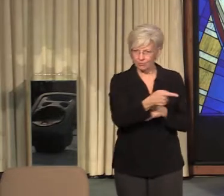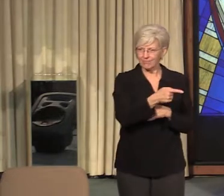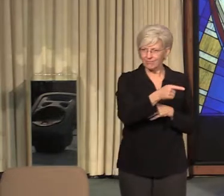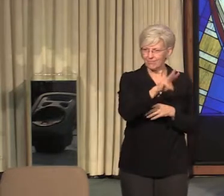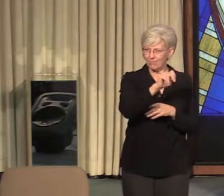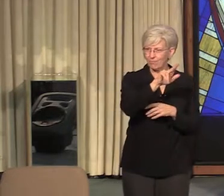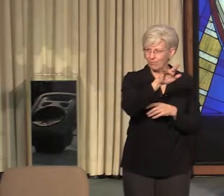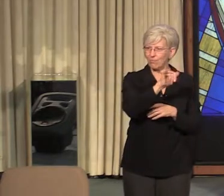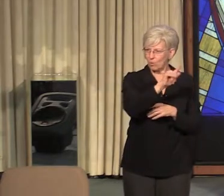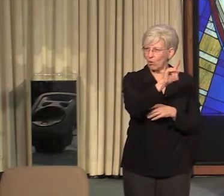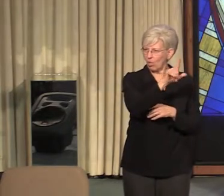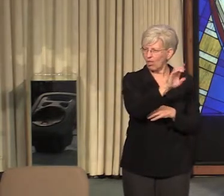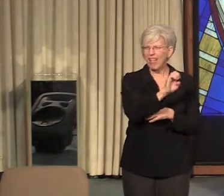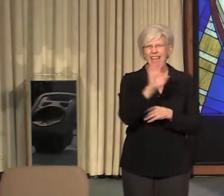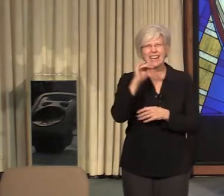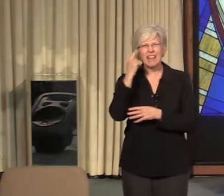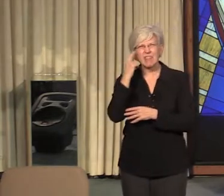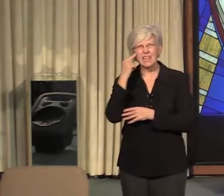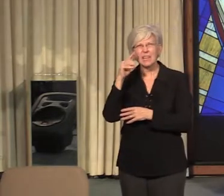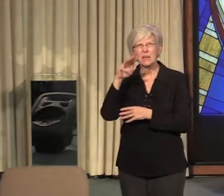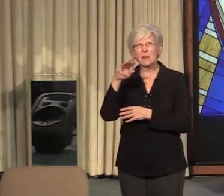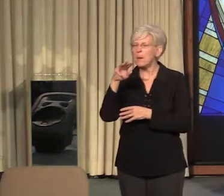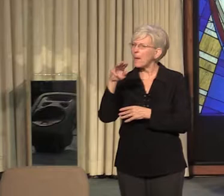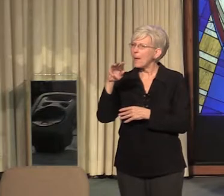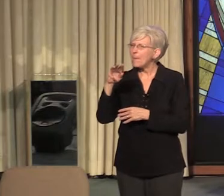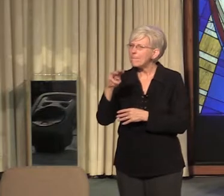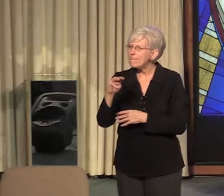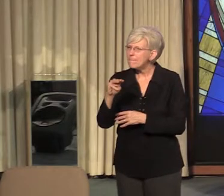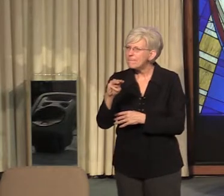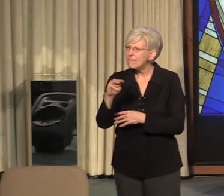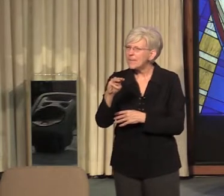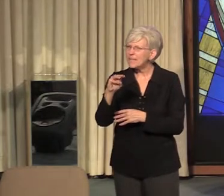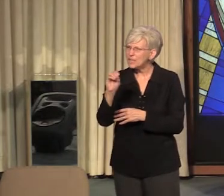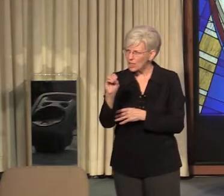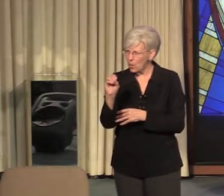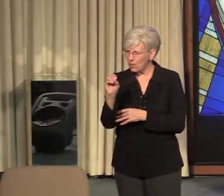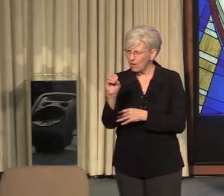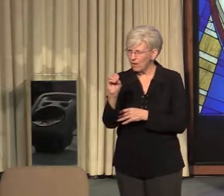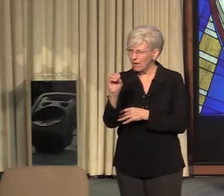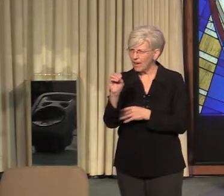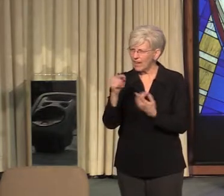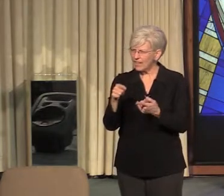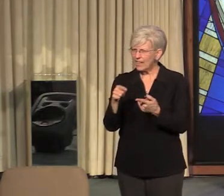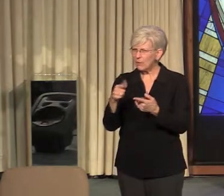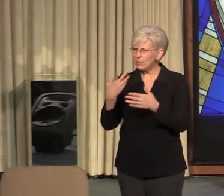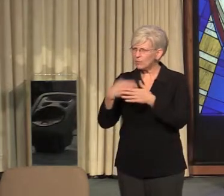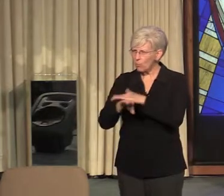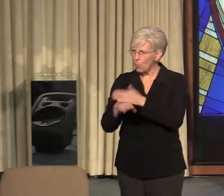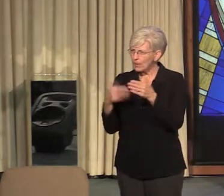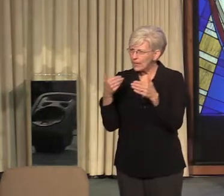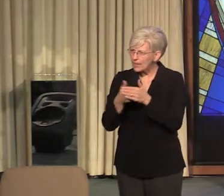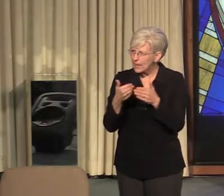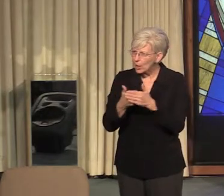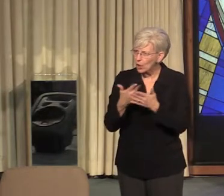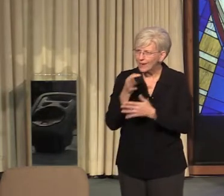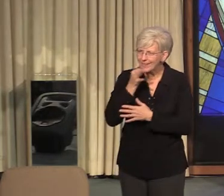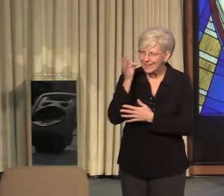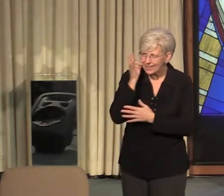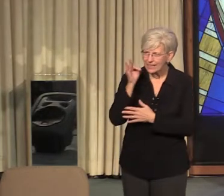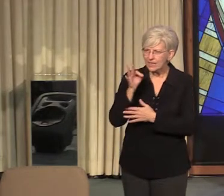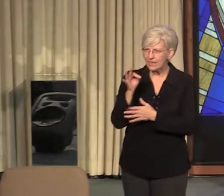in, I believe it was St. Cloud in Minnesota. And he was actually born right outside of a Native American Indian reservation.